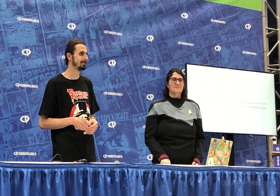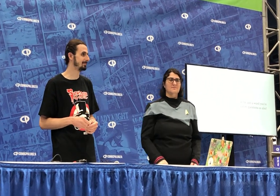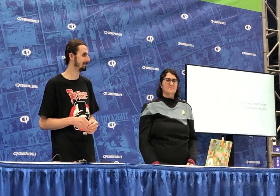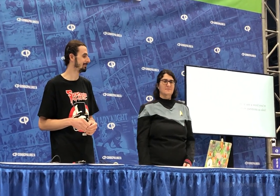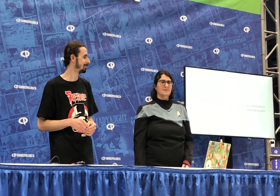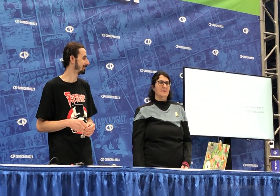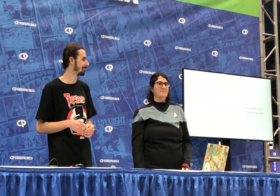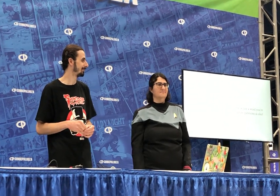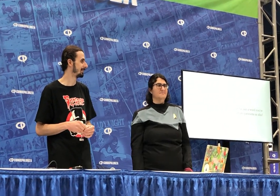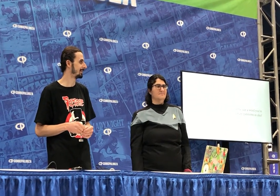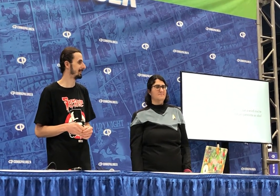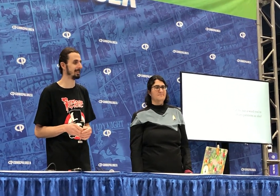that.